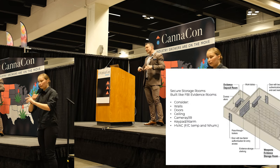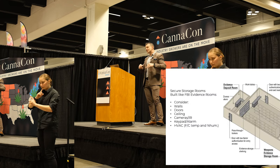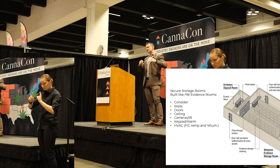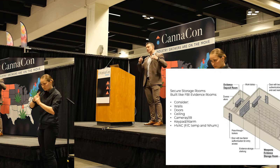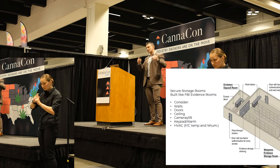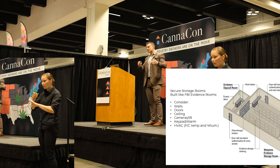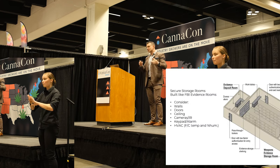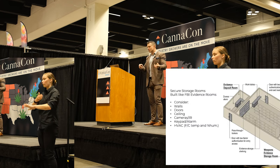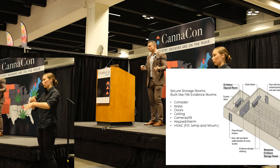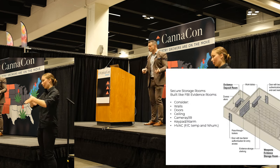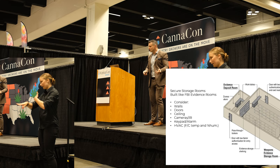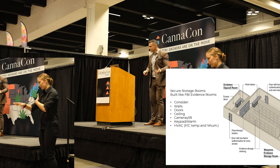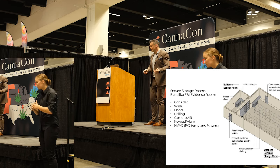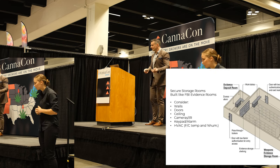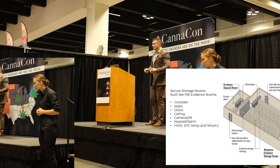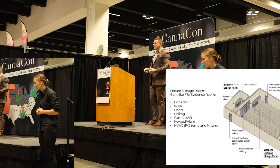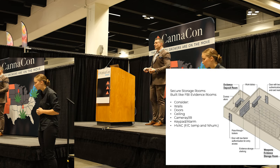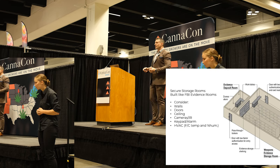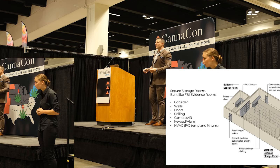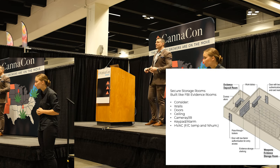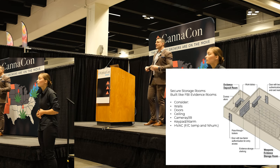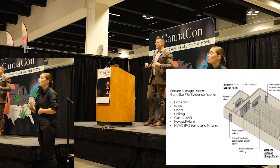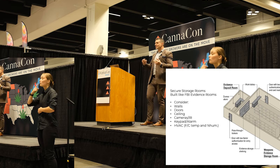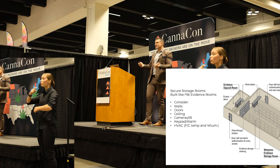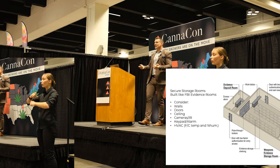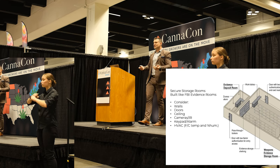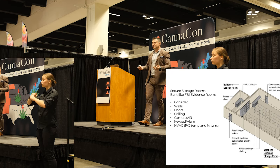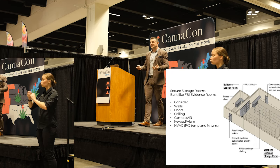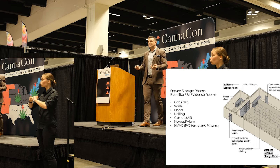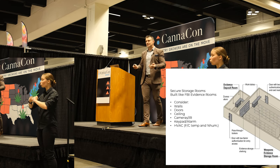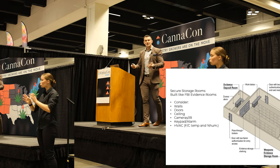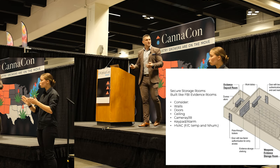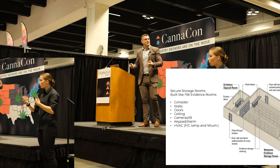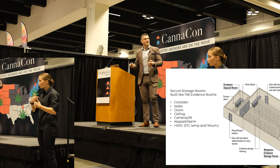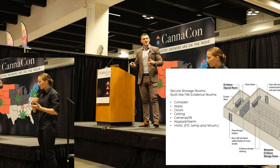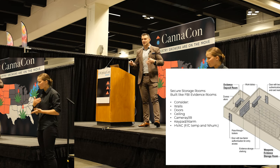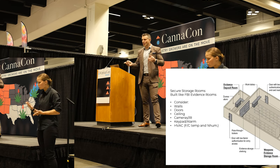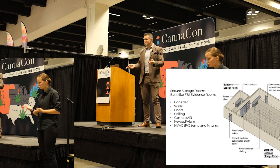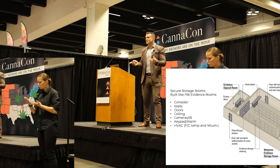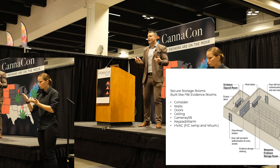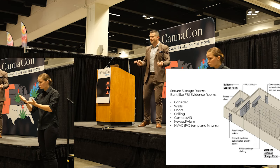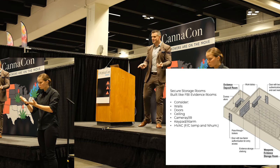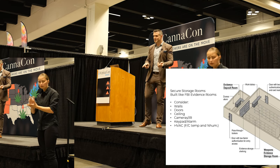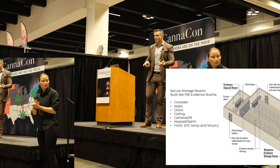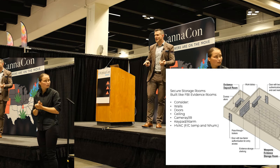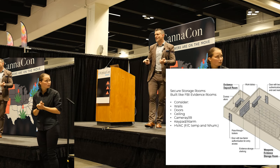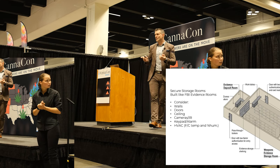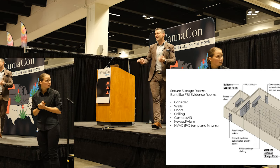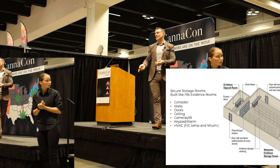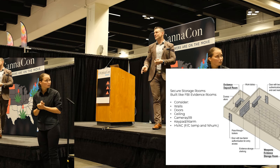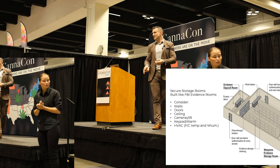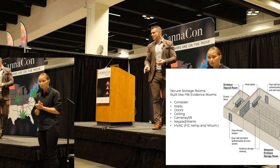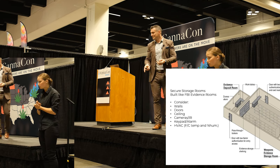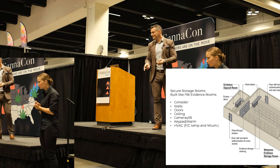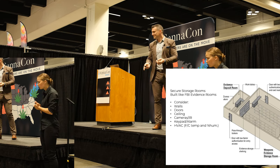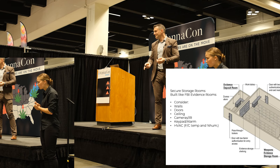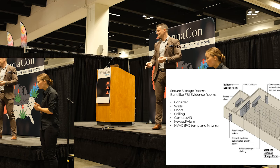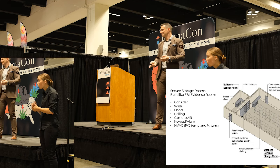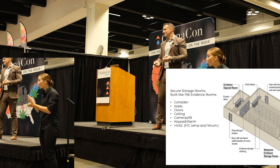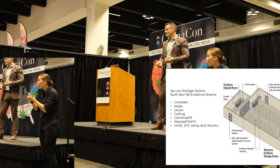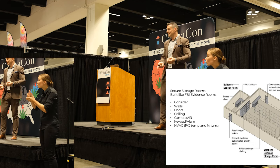When looking at the secure storage room, we make recommendations to get as close as possible to an FBI evidence